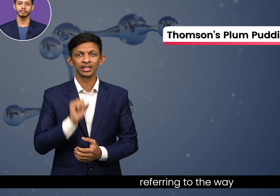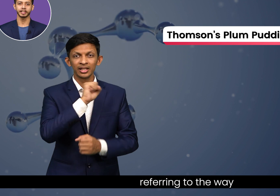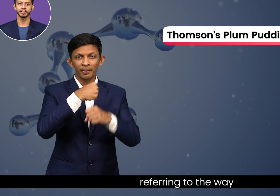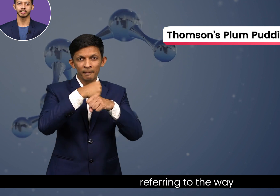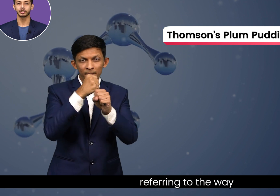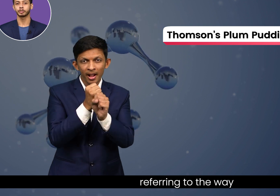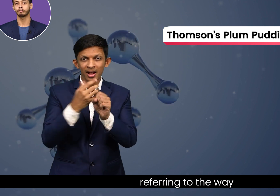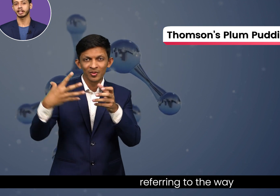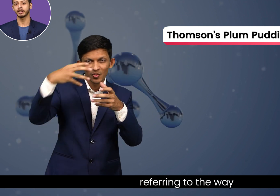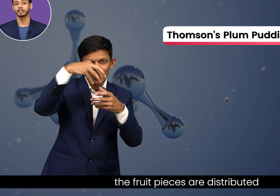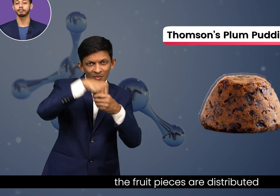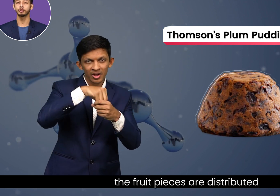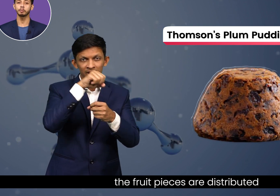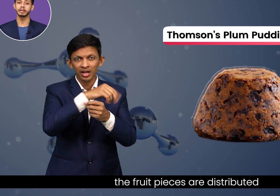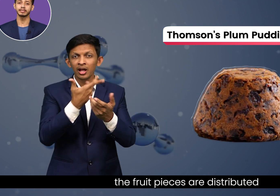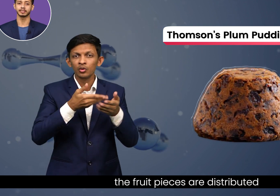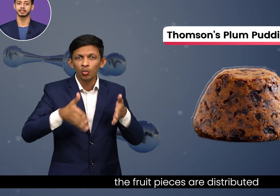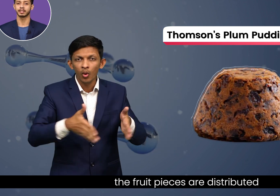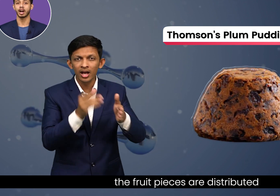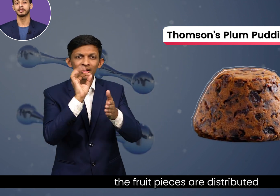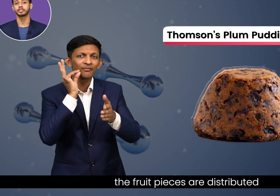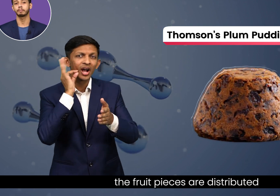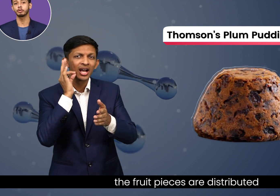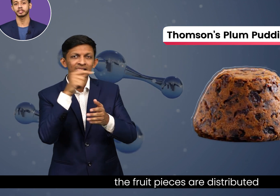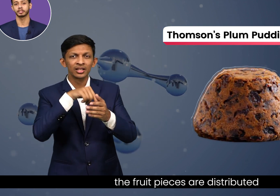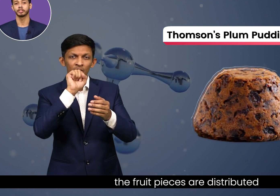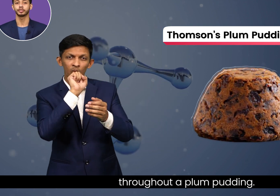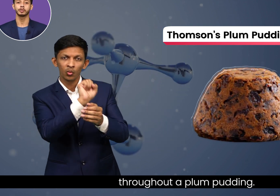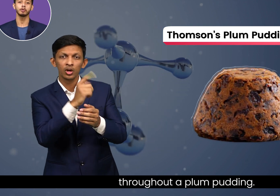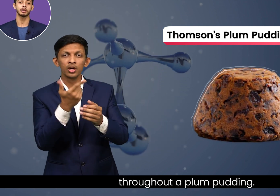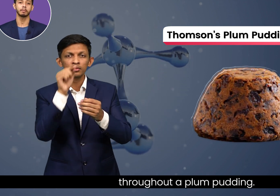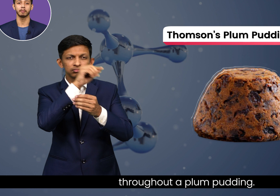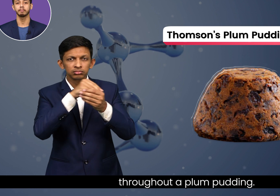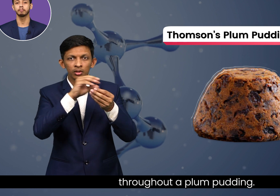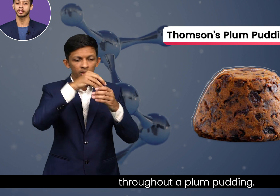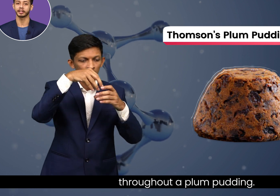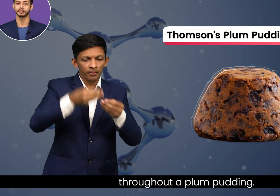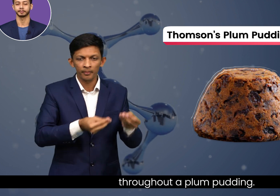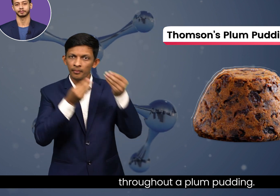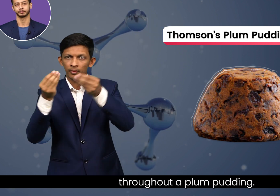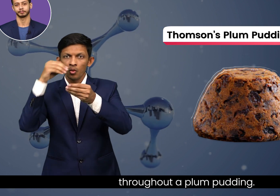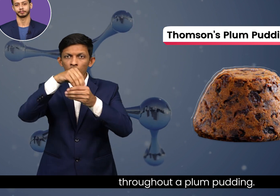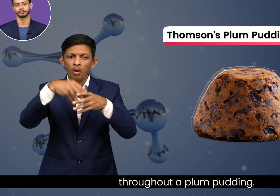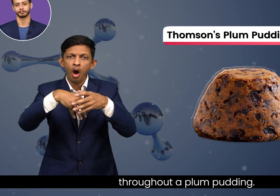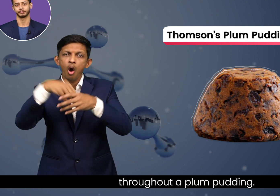Referring to the way the fruit pieces are distributed throughout a plum pudding.